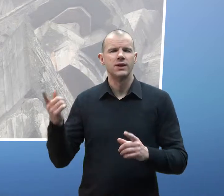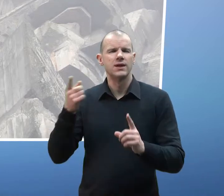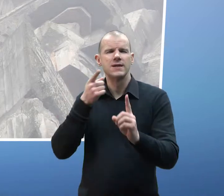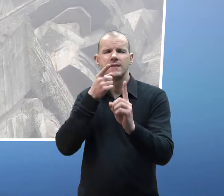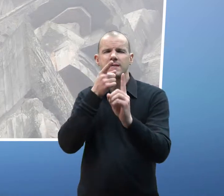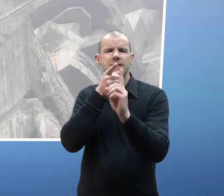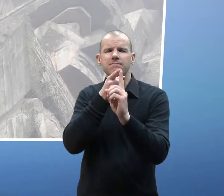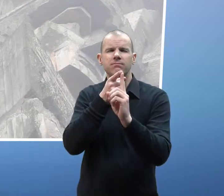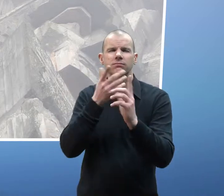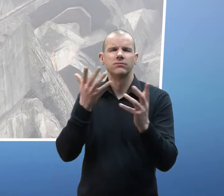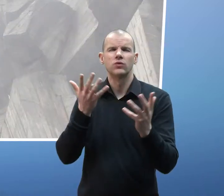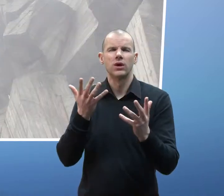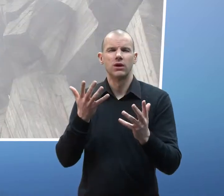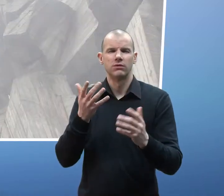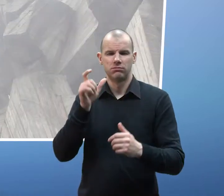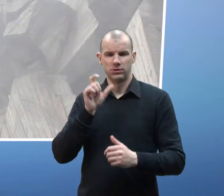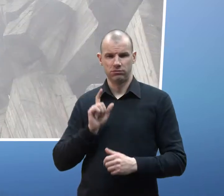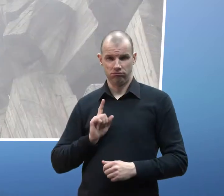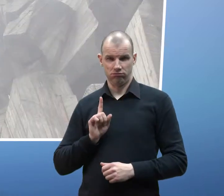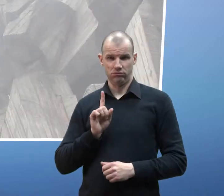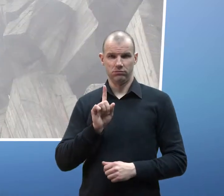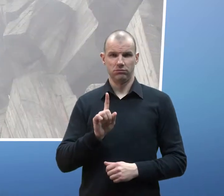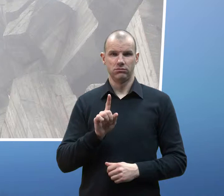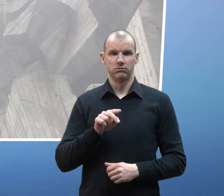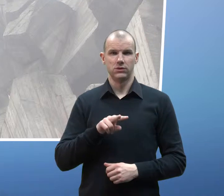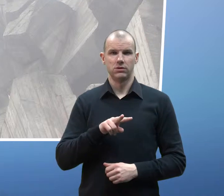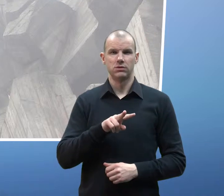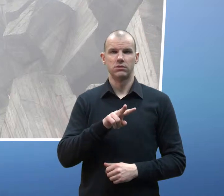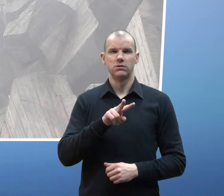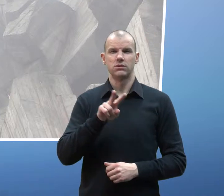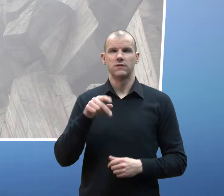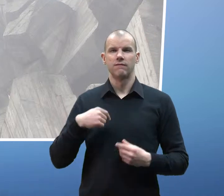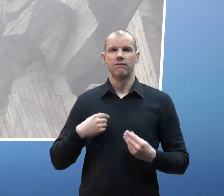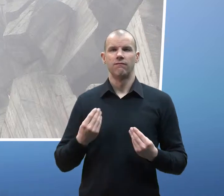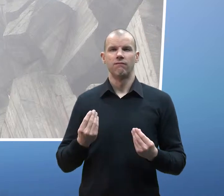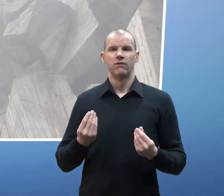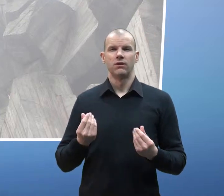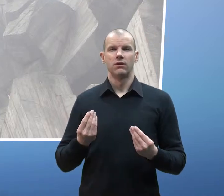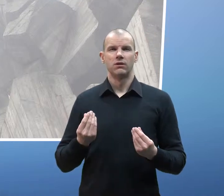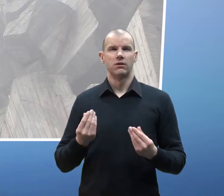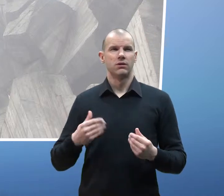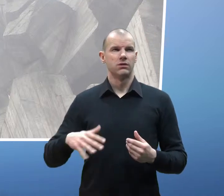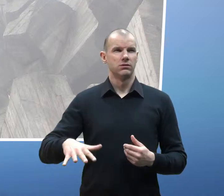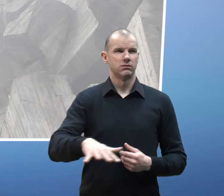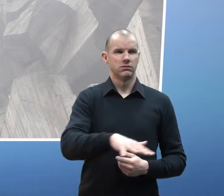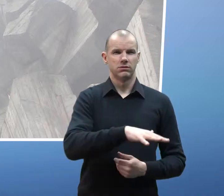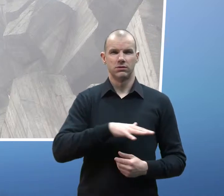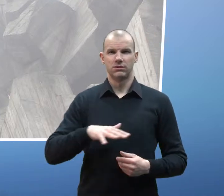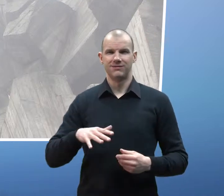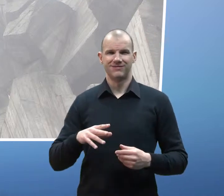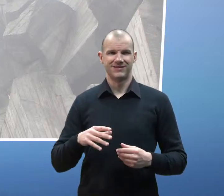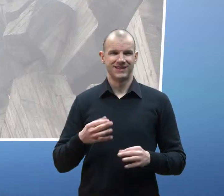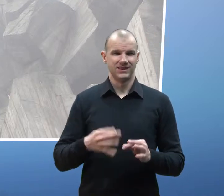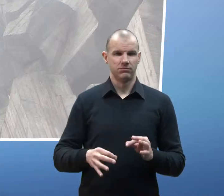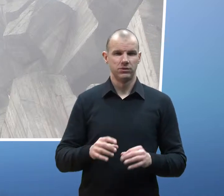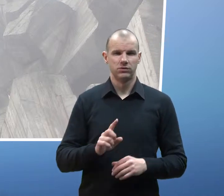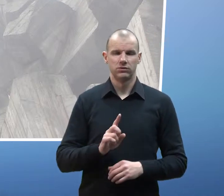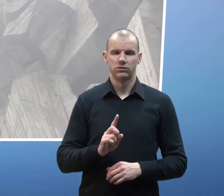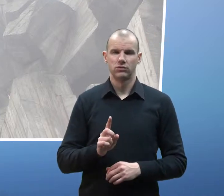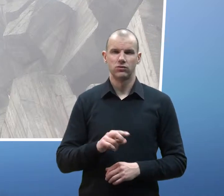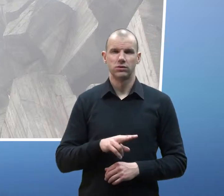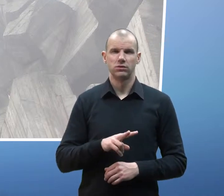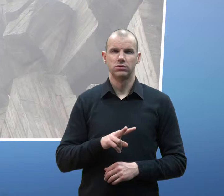surface of reinforced concrete reminds of a graphic artwork. 3 sculptural groups lean towards each